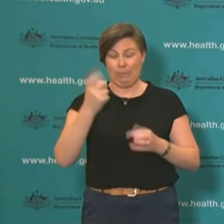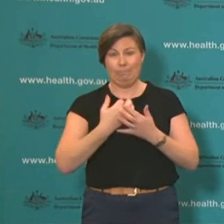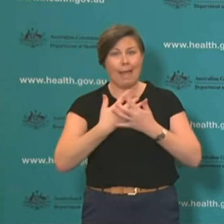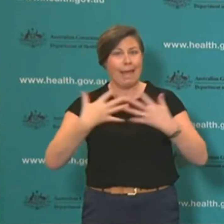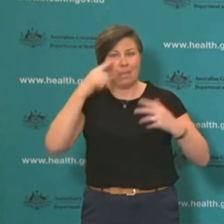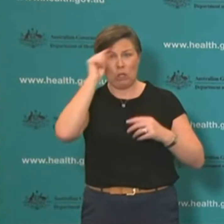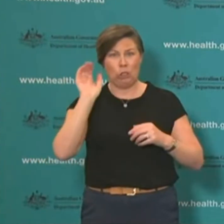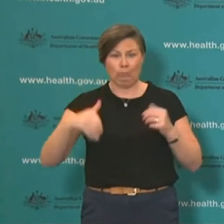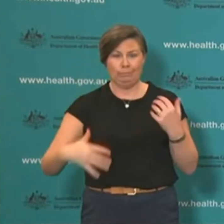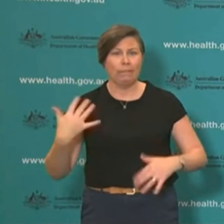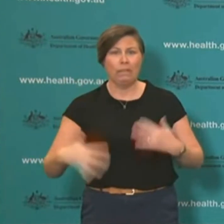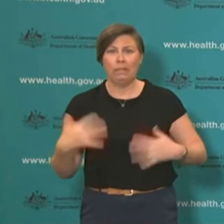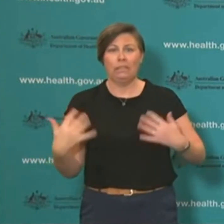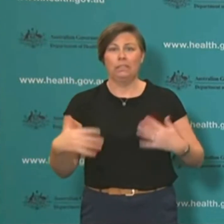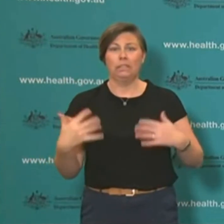get workforce